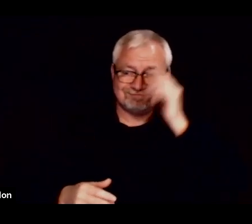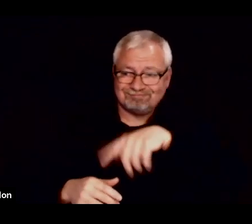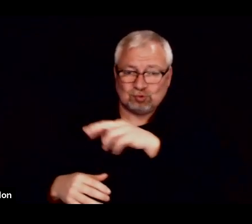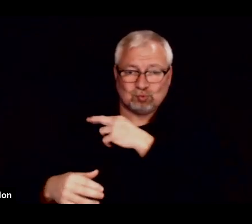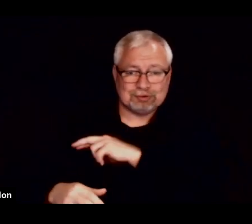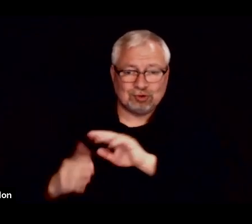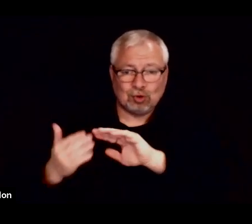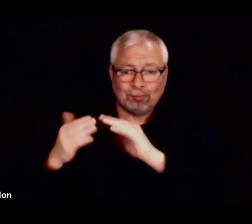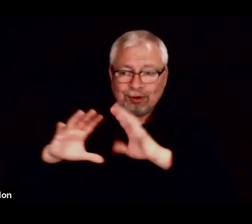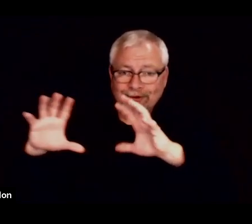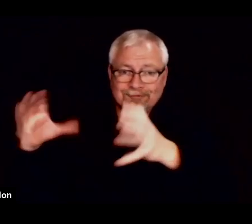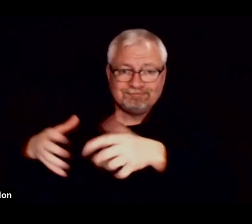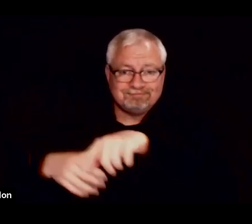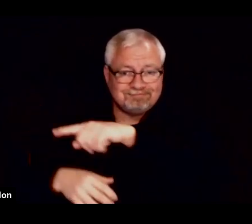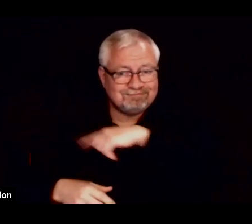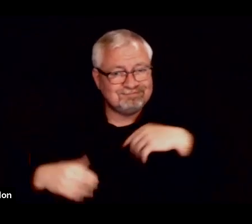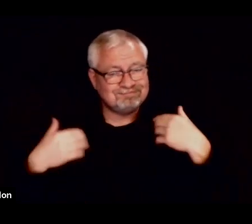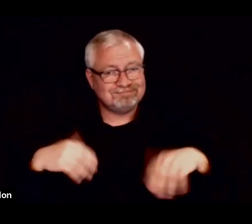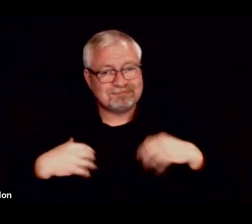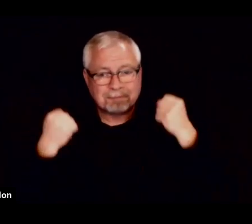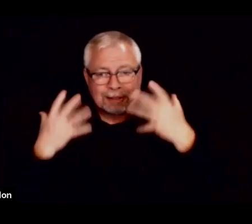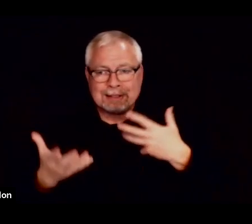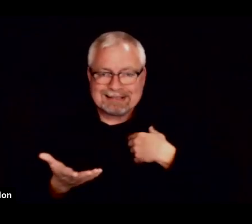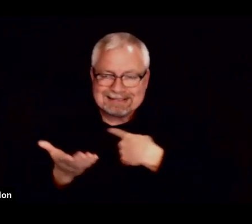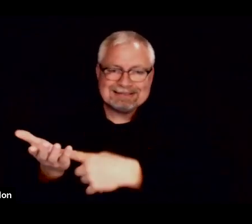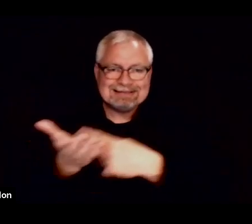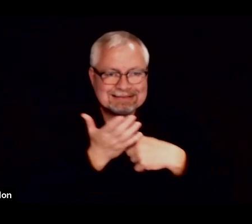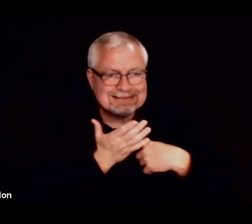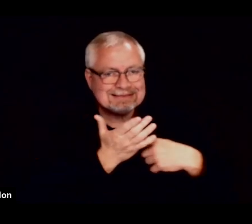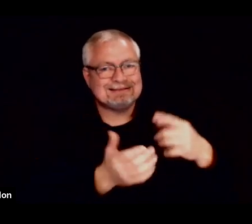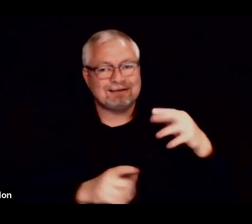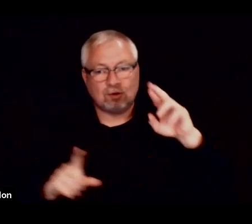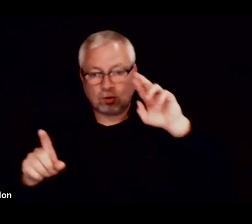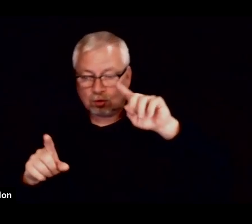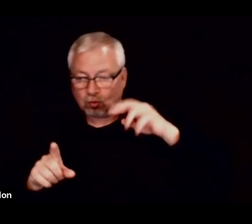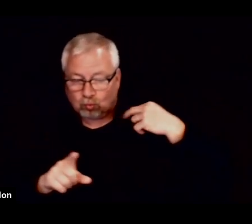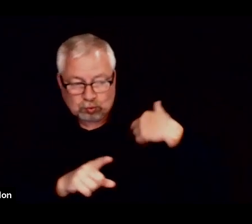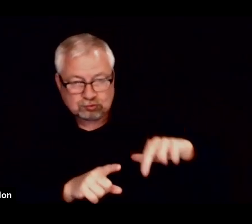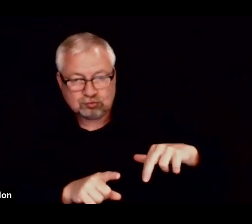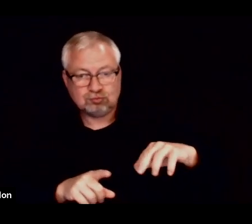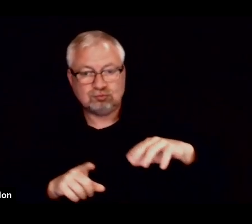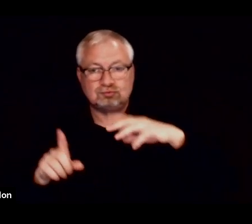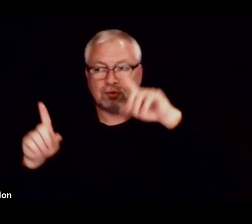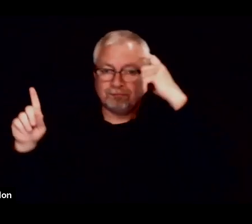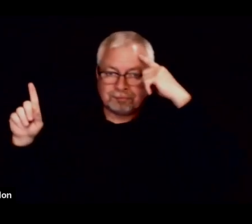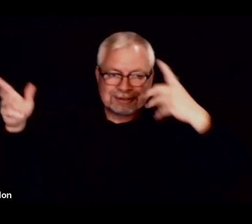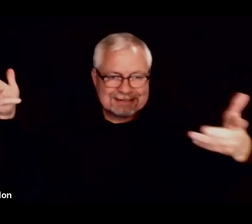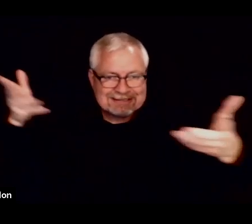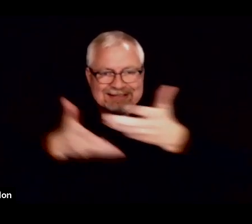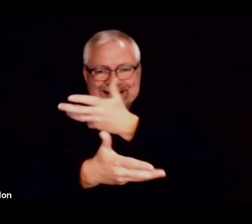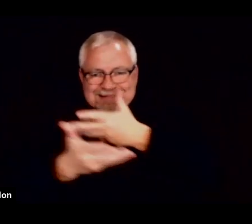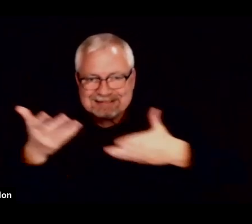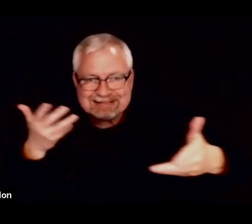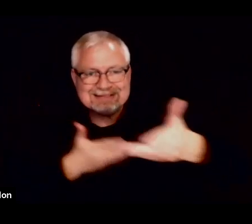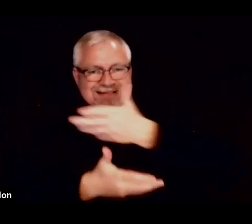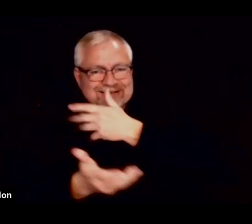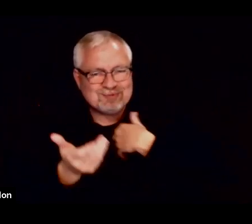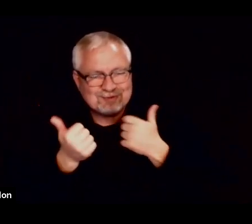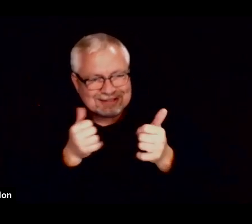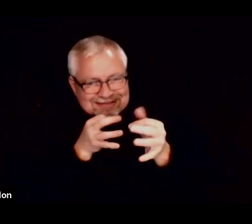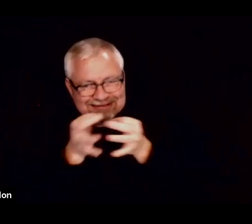frequent conversation with faith leaders. I think we have a job to do to better explain the basis for our concerns